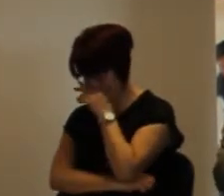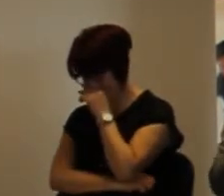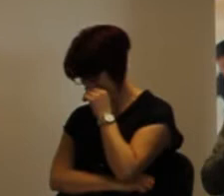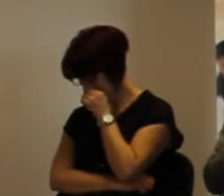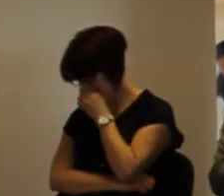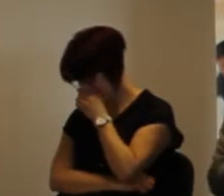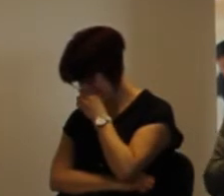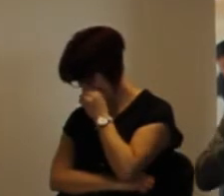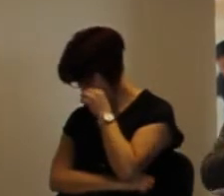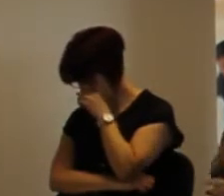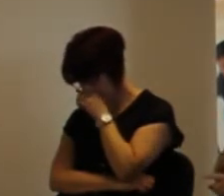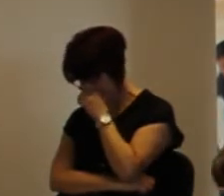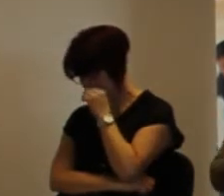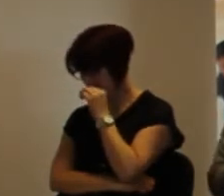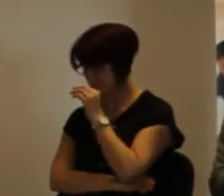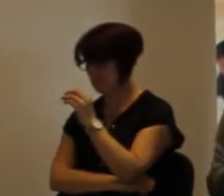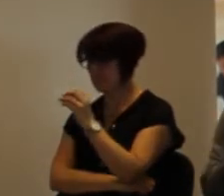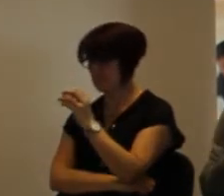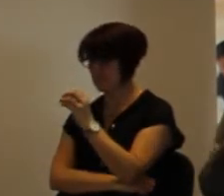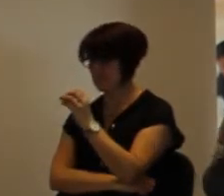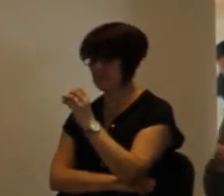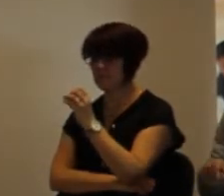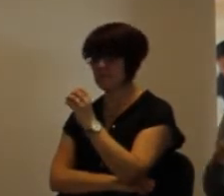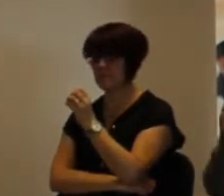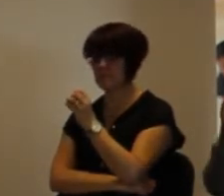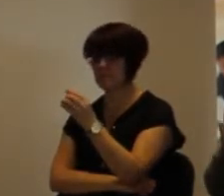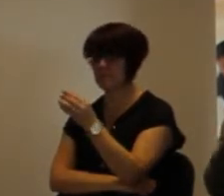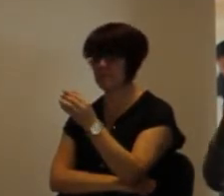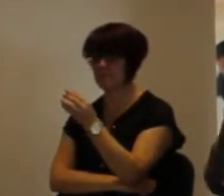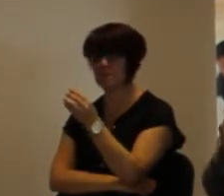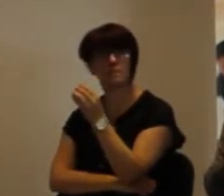And that's very important, obviously very, very important.